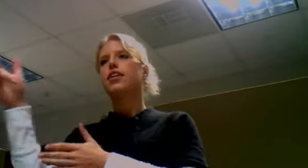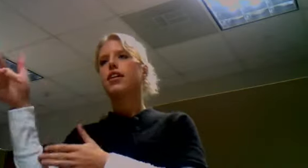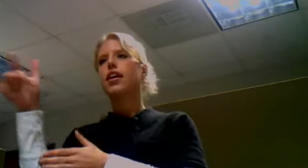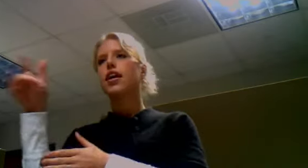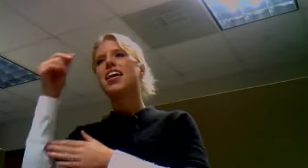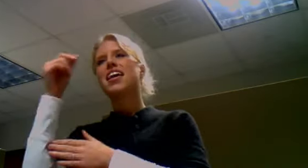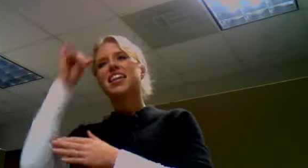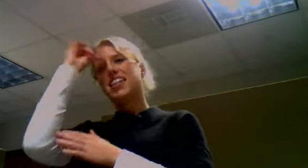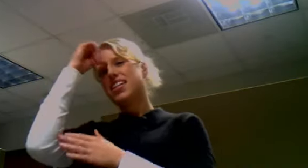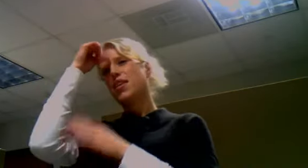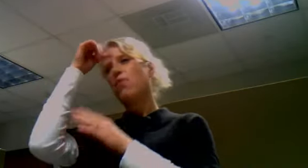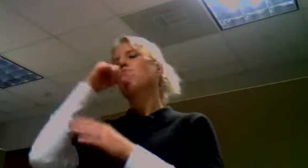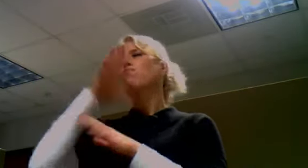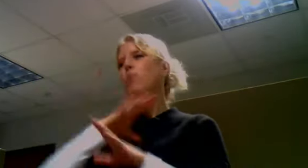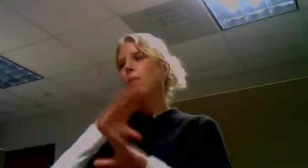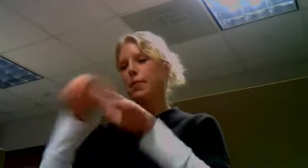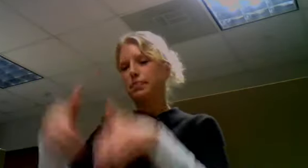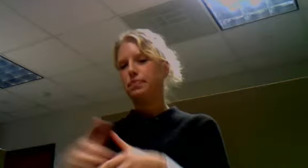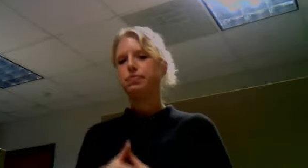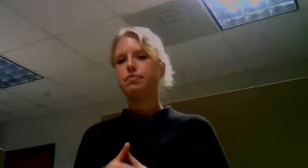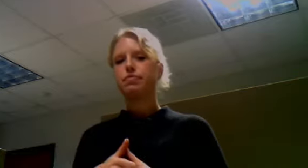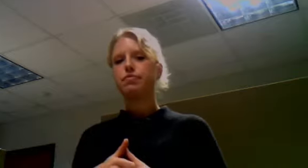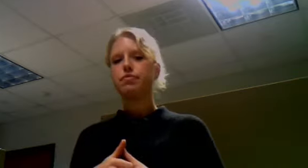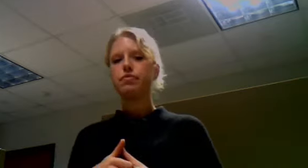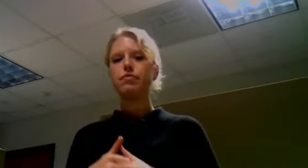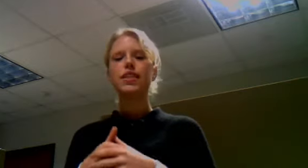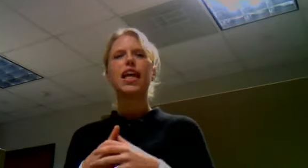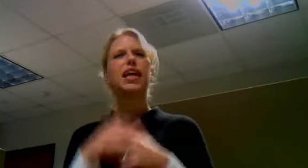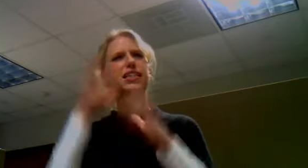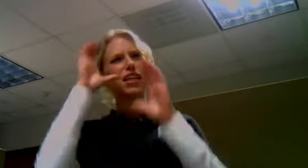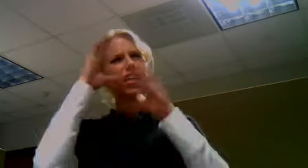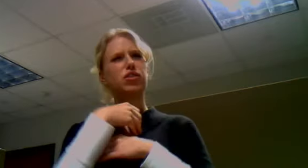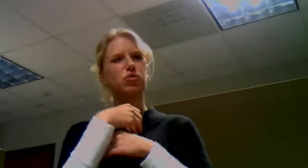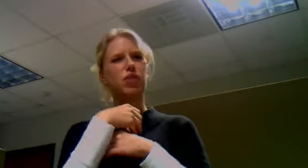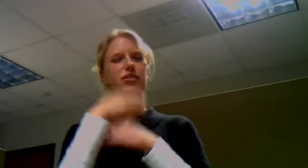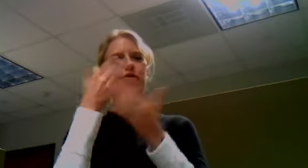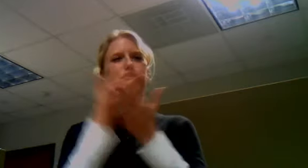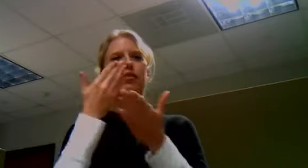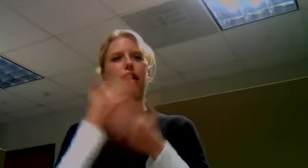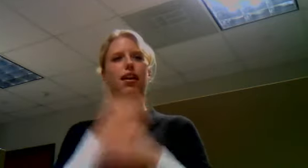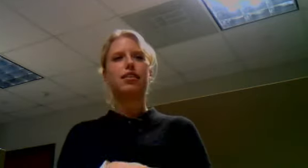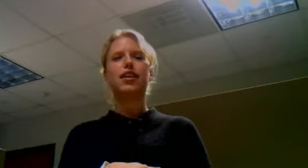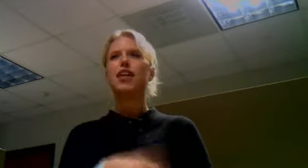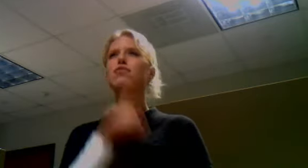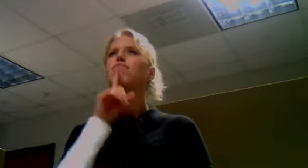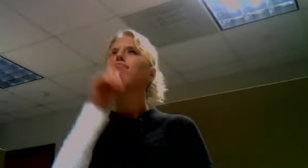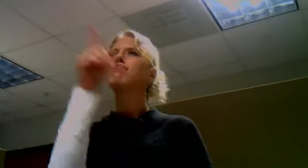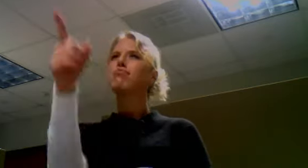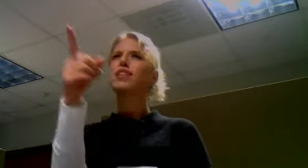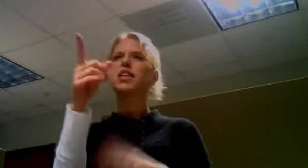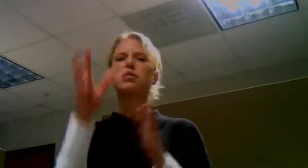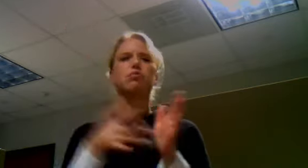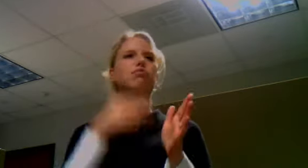women. This is extremely strange fact. It is very rare among countries to have this kind of